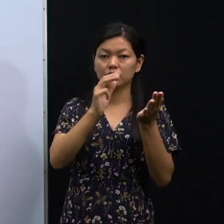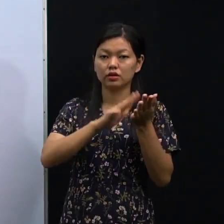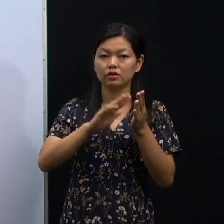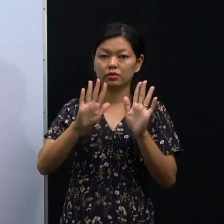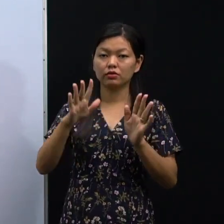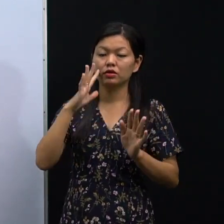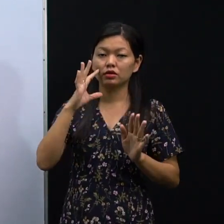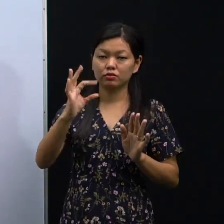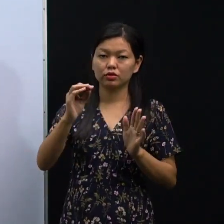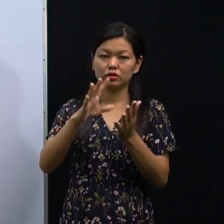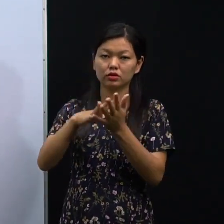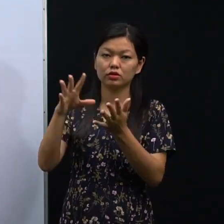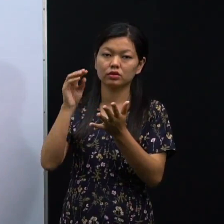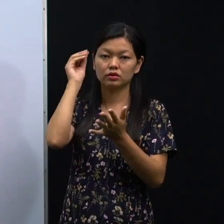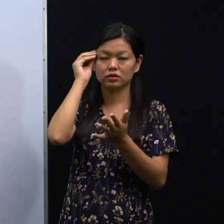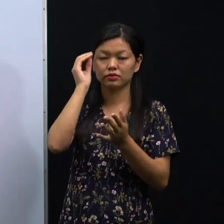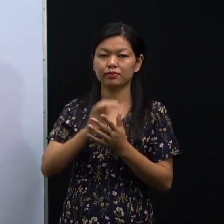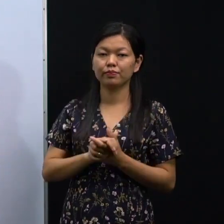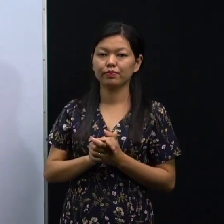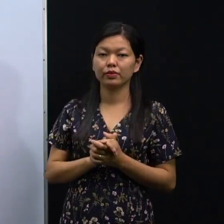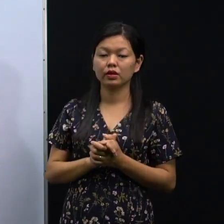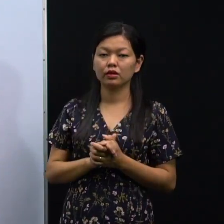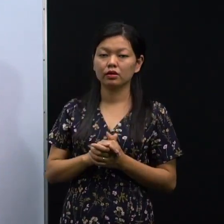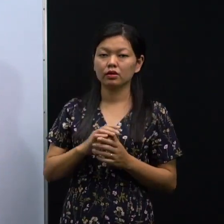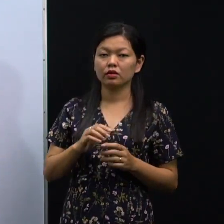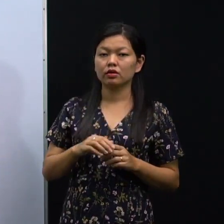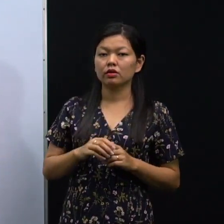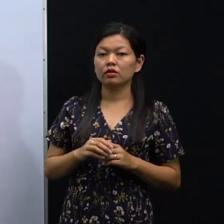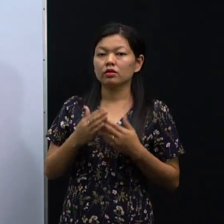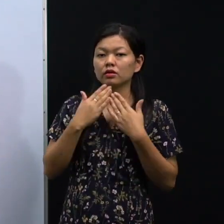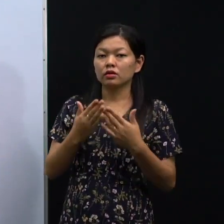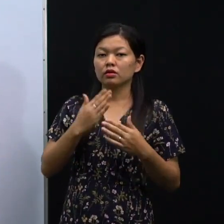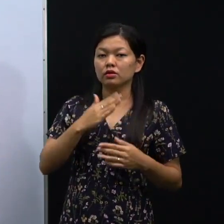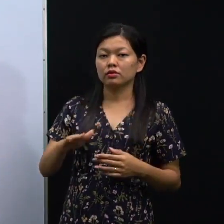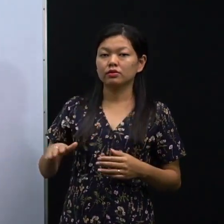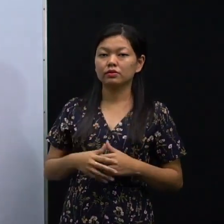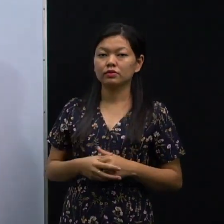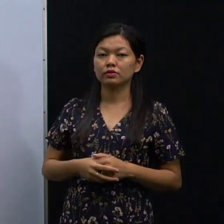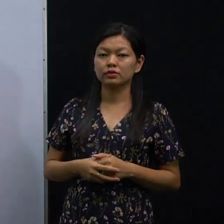will continue with our next topic in our next class. Thank you so much, students.